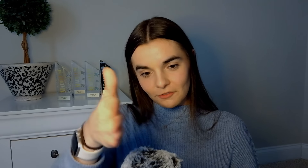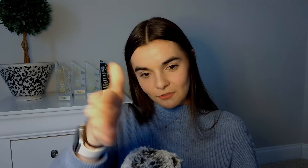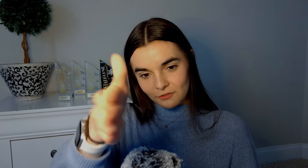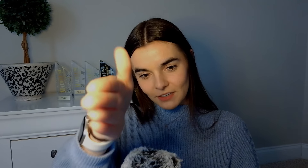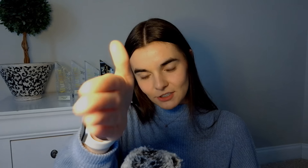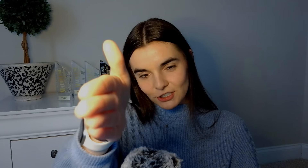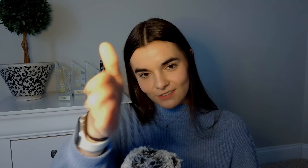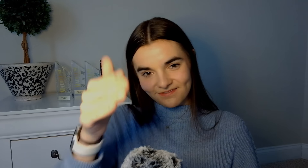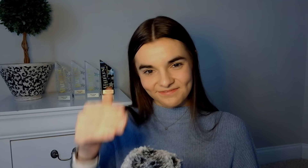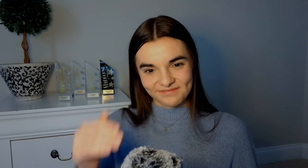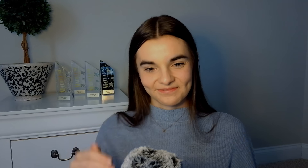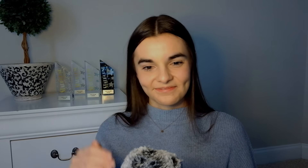Fish.